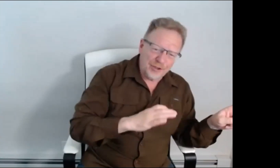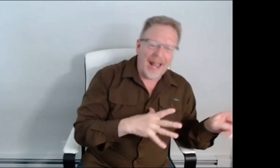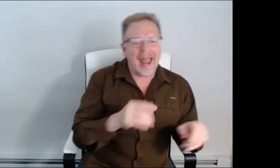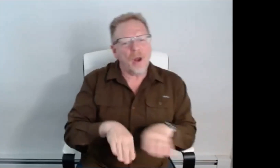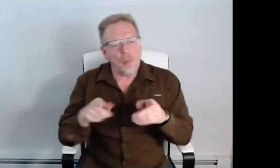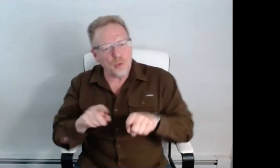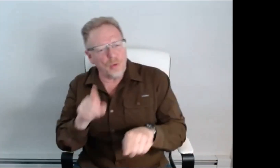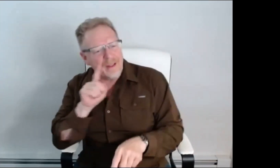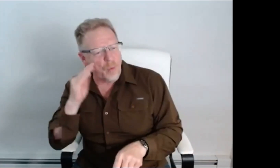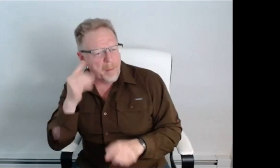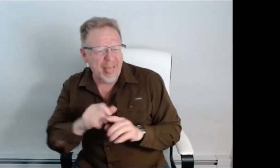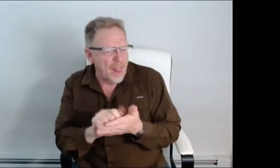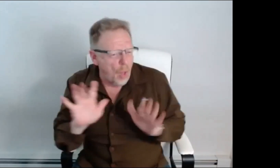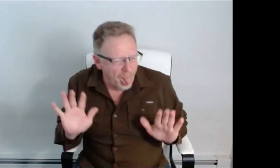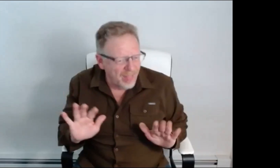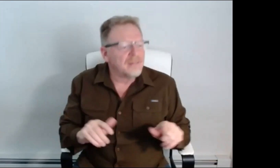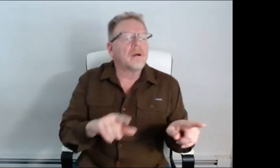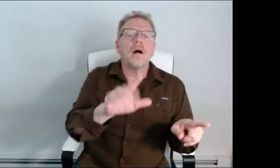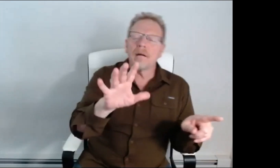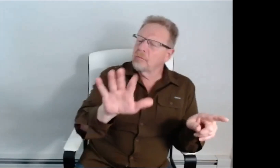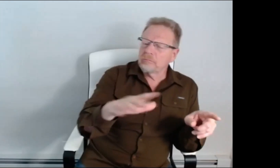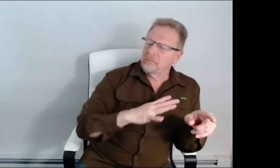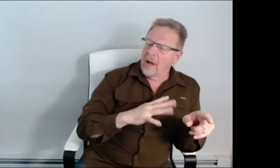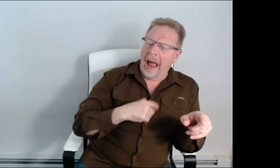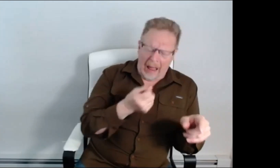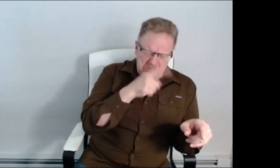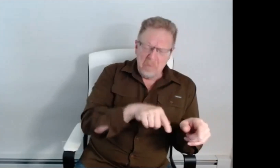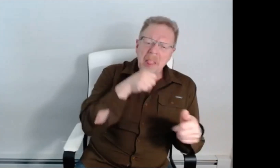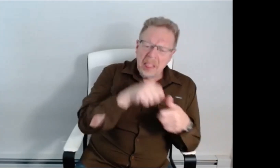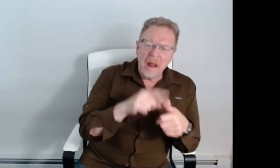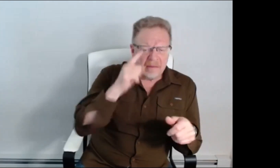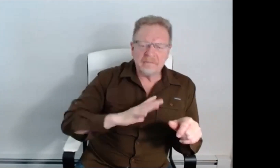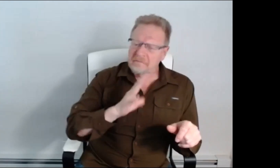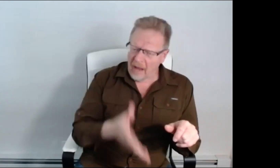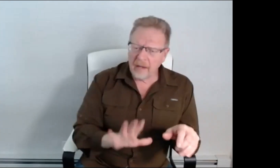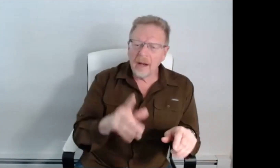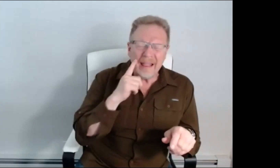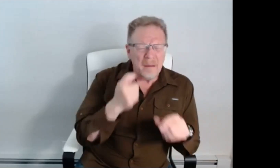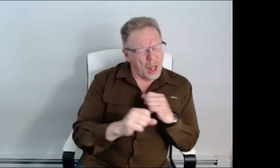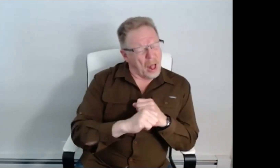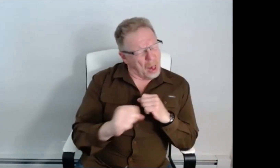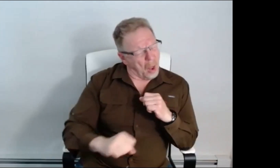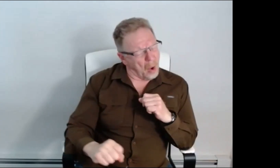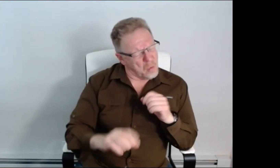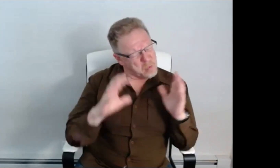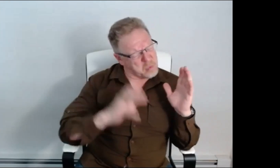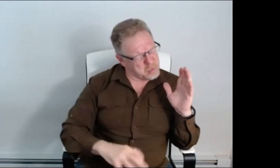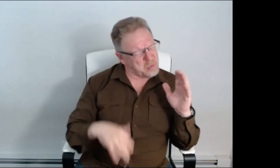Yeah, I think that the letter's fine. I think it's long and So Jan, could